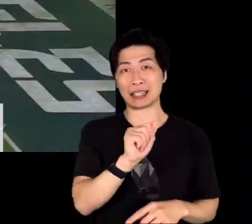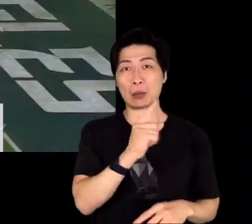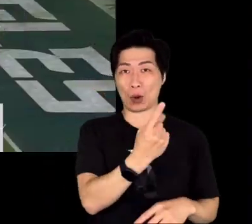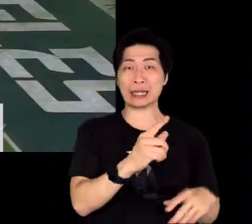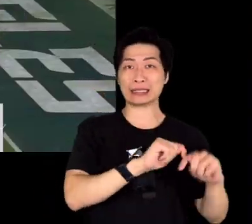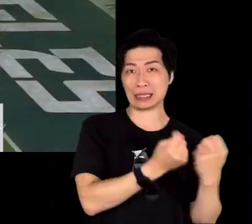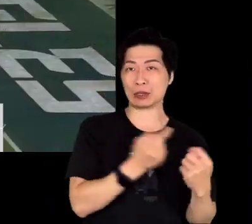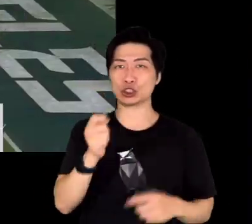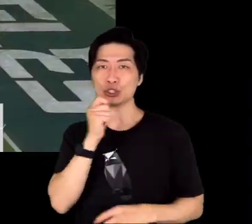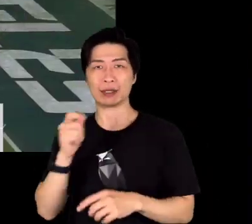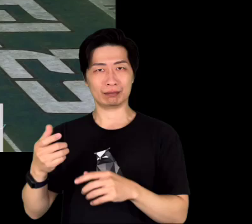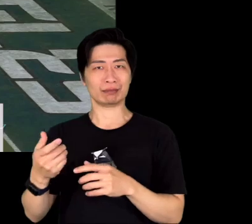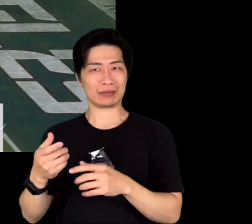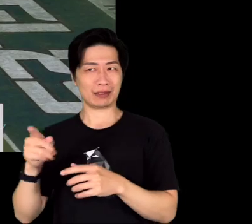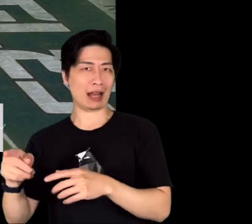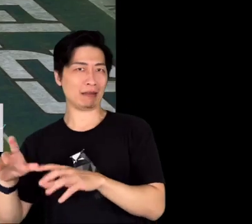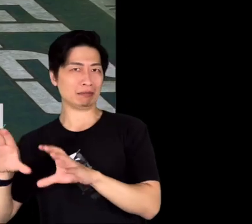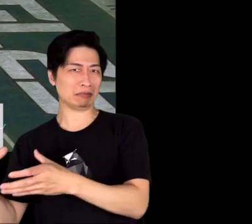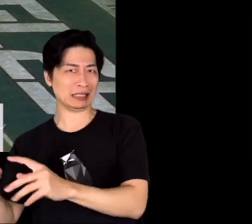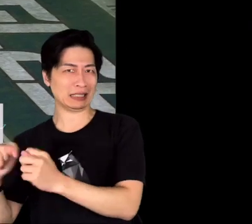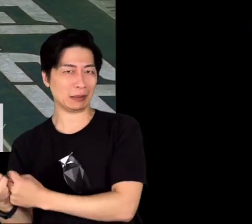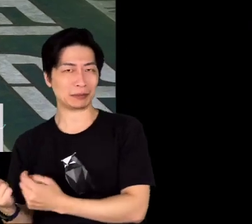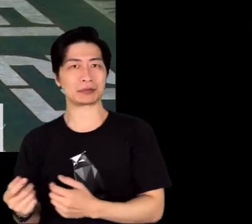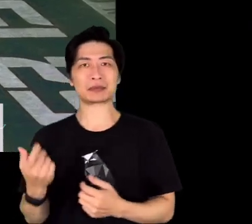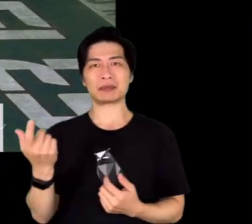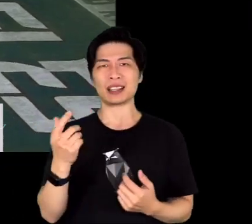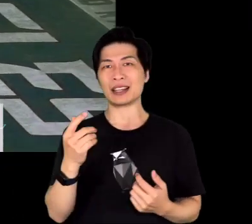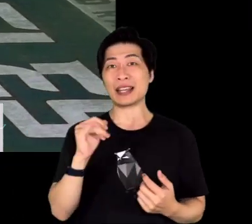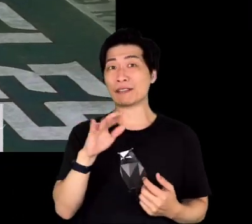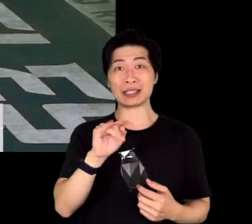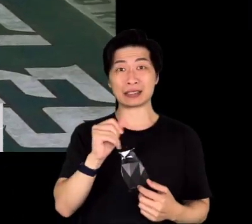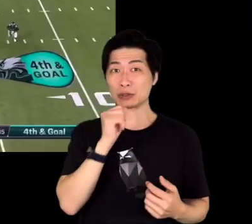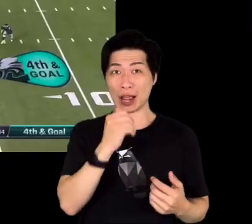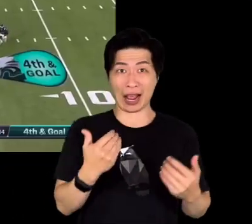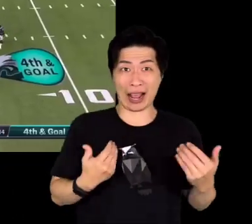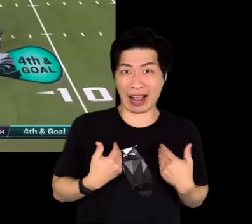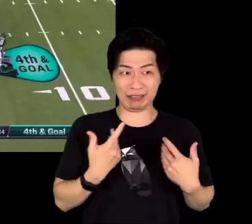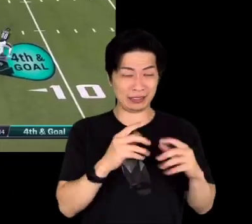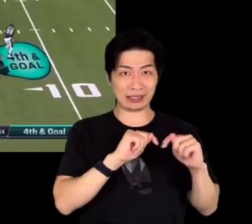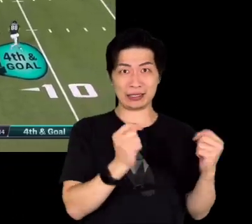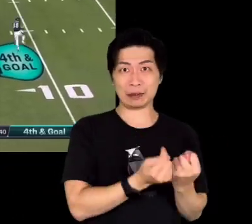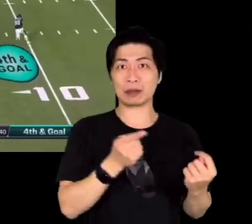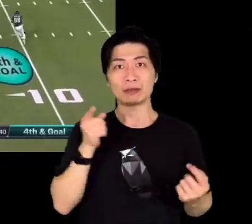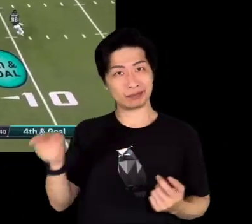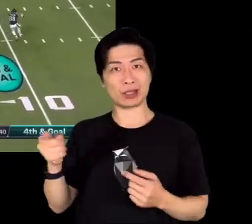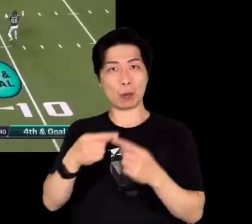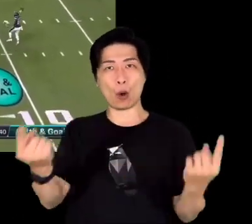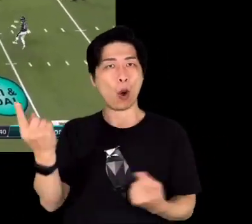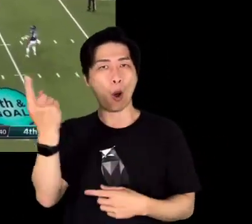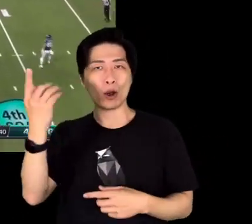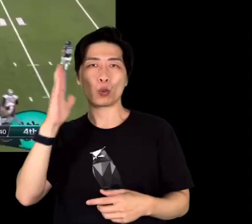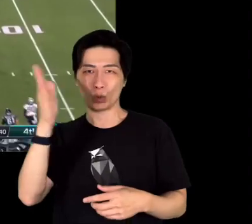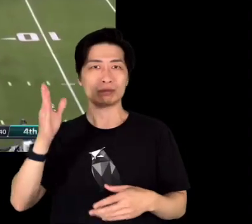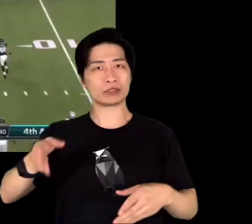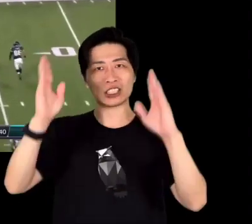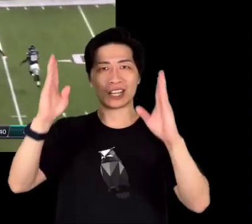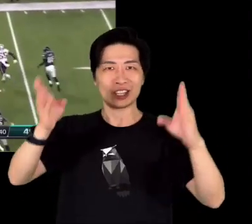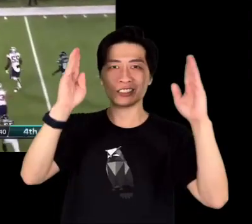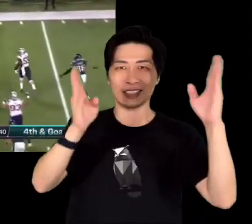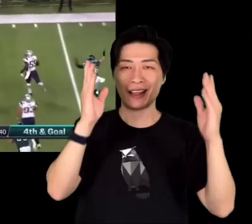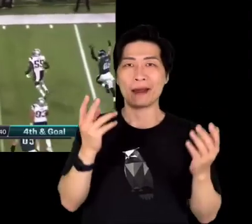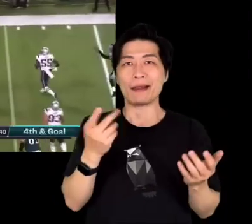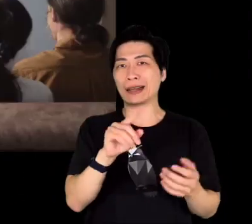Tesla is one team, while the journalist is the other team. The football is a story. If Tesla doesn't field a team, their opposition will constantly